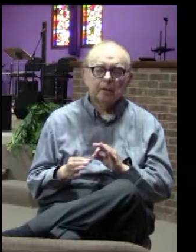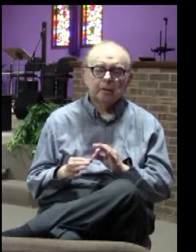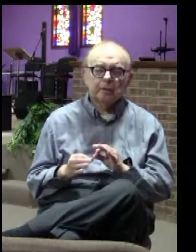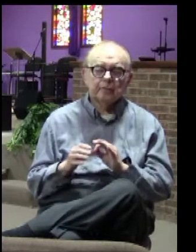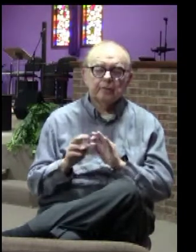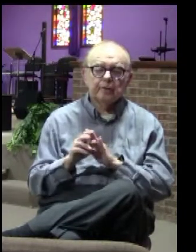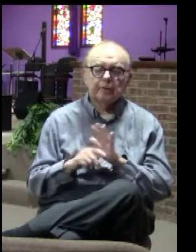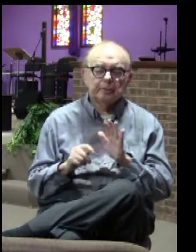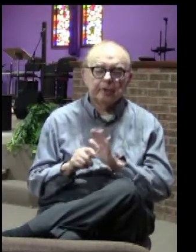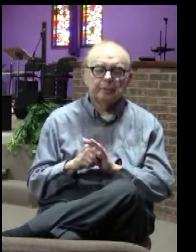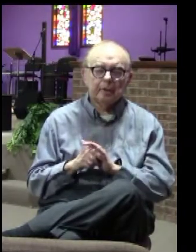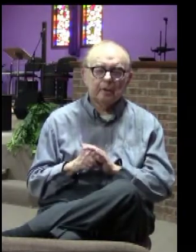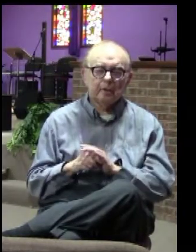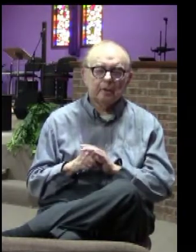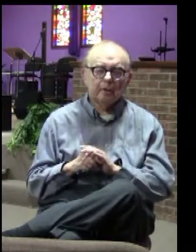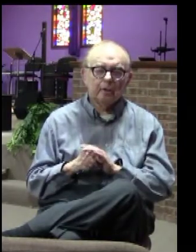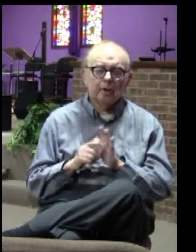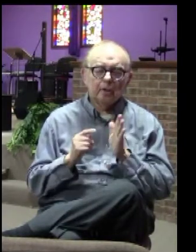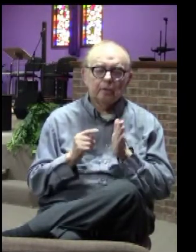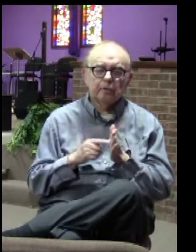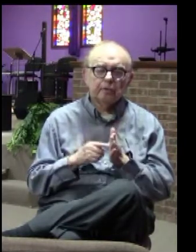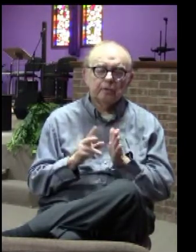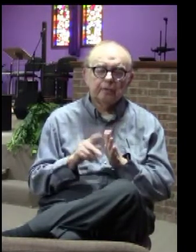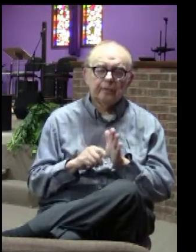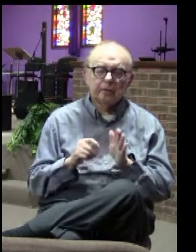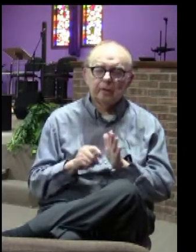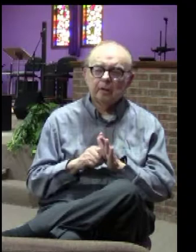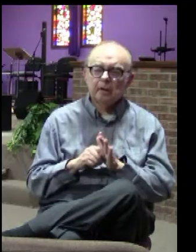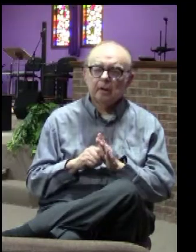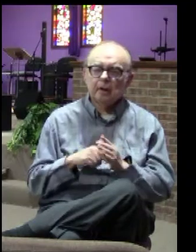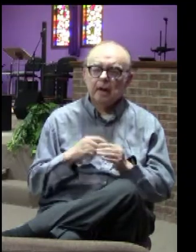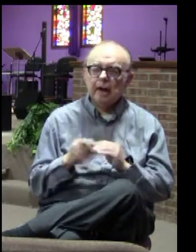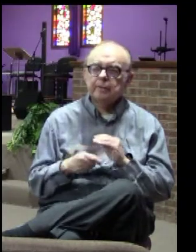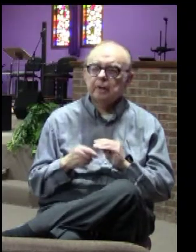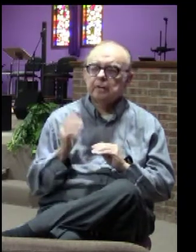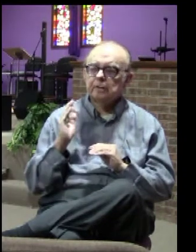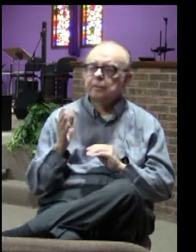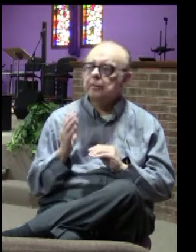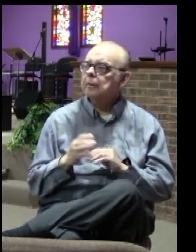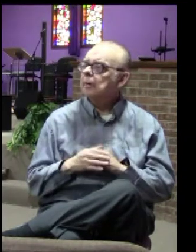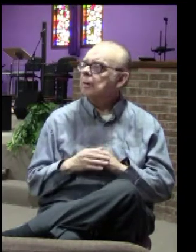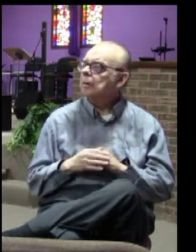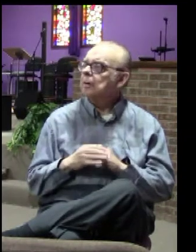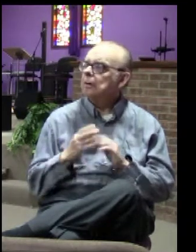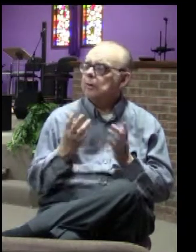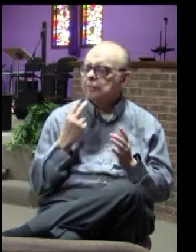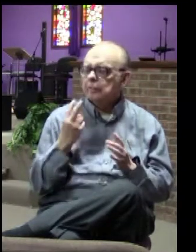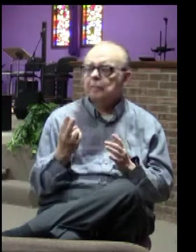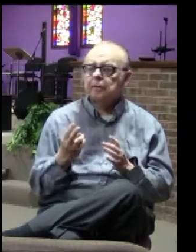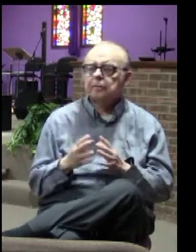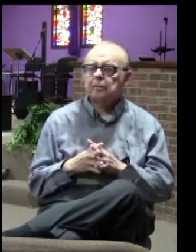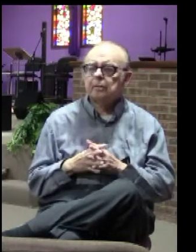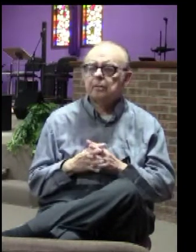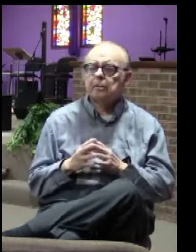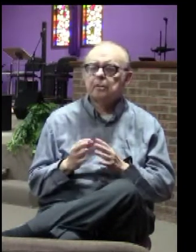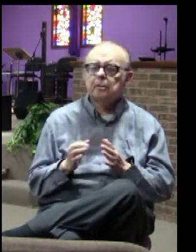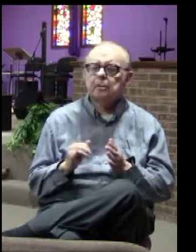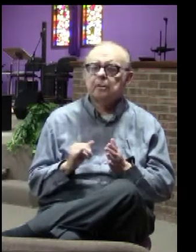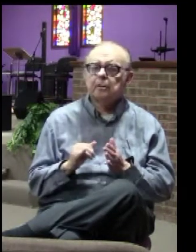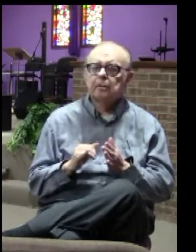sermon, I want to show the clip at the end of the sermon. I want you to watch